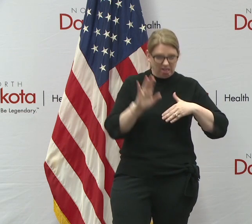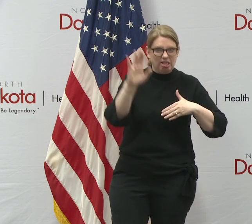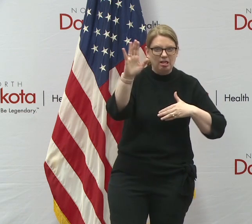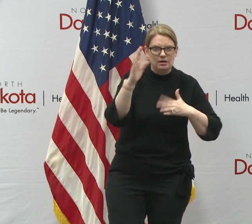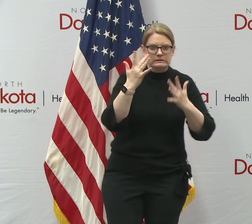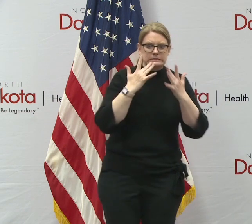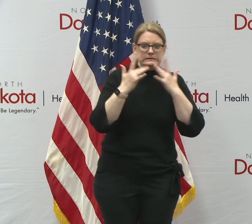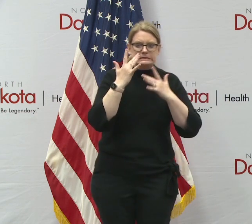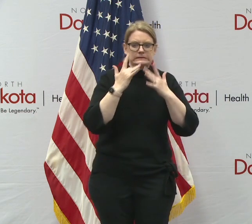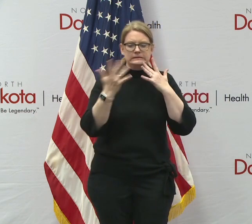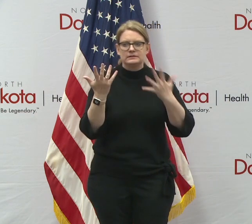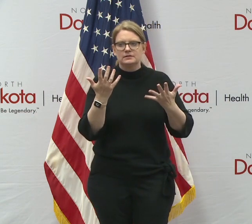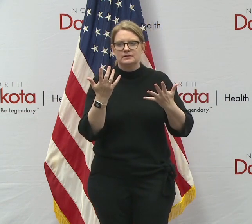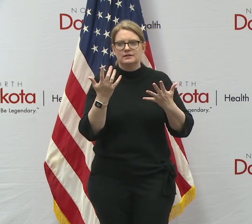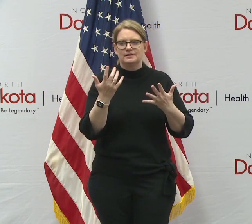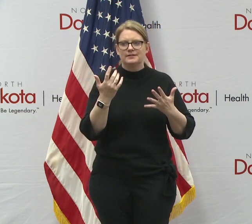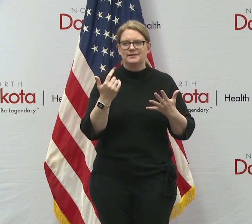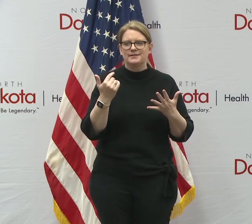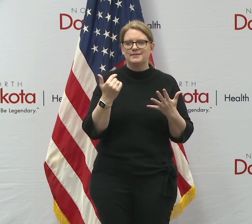there a